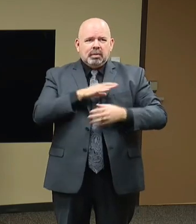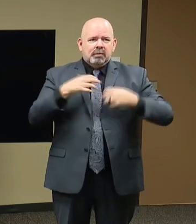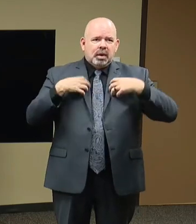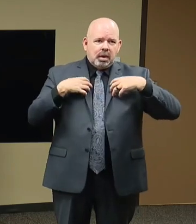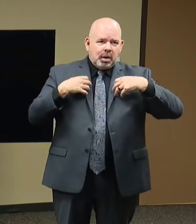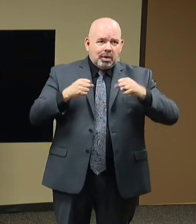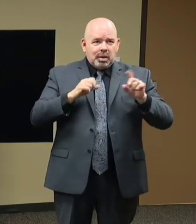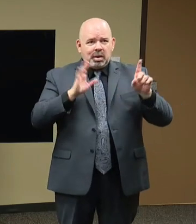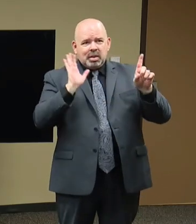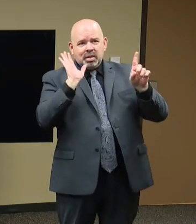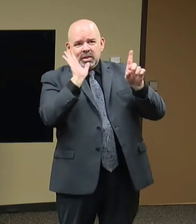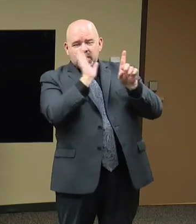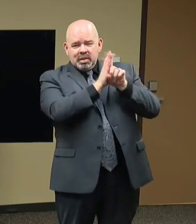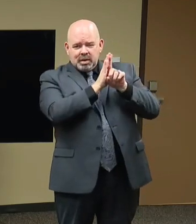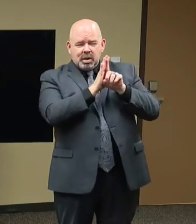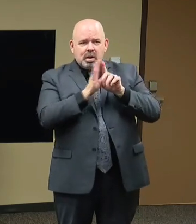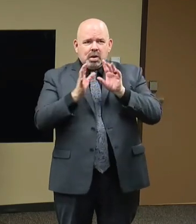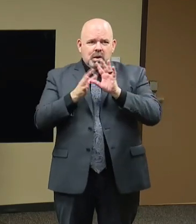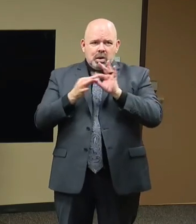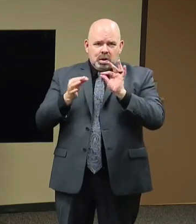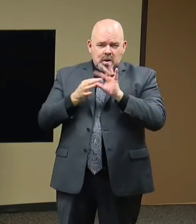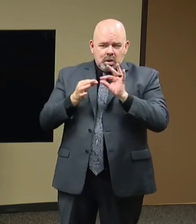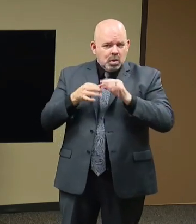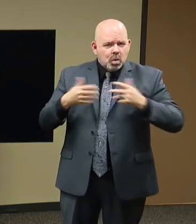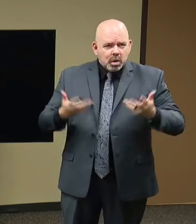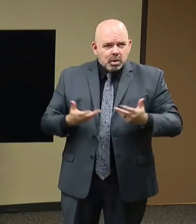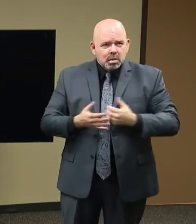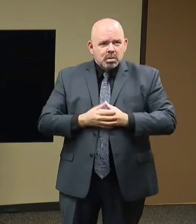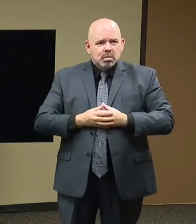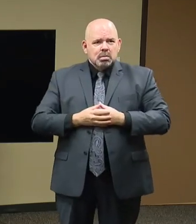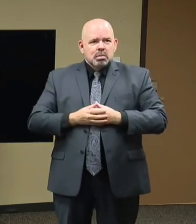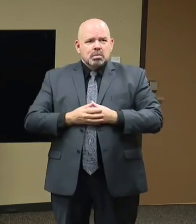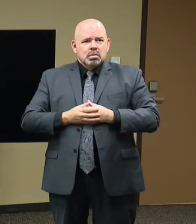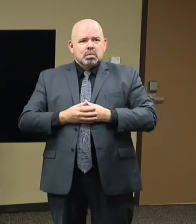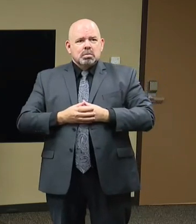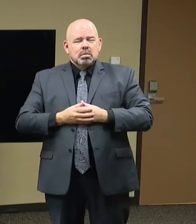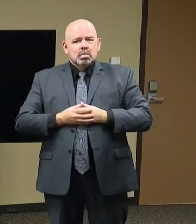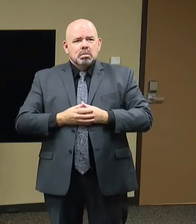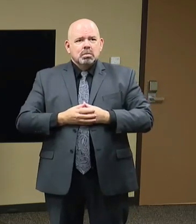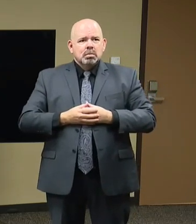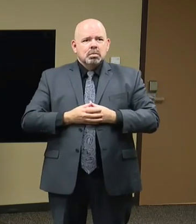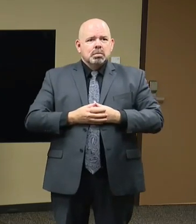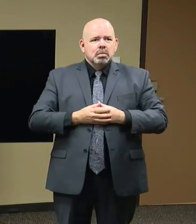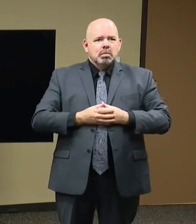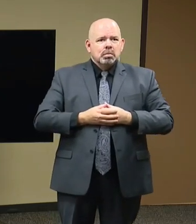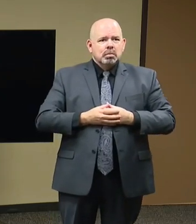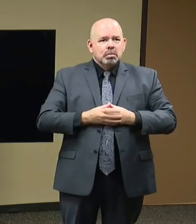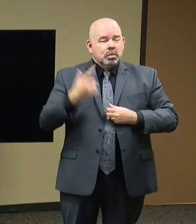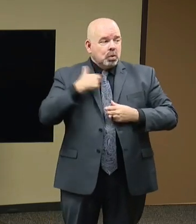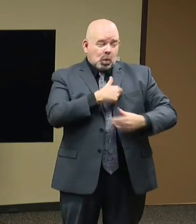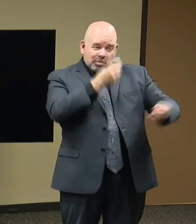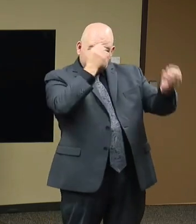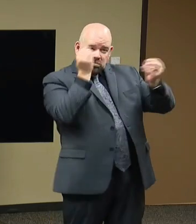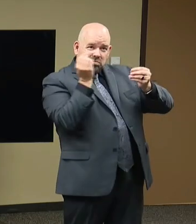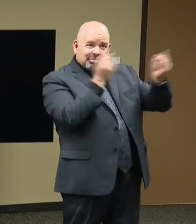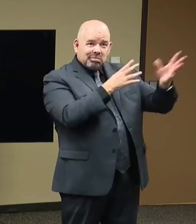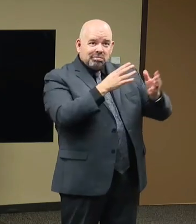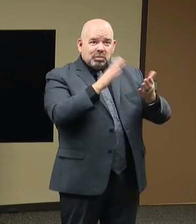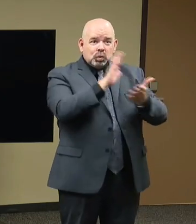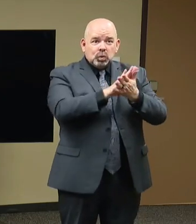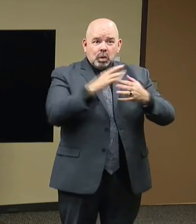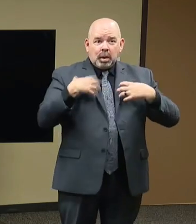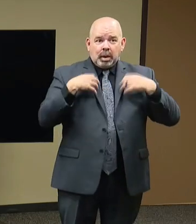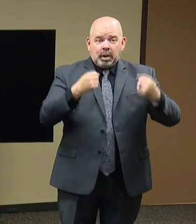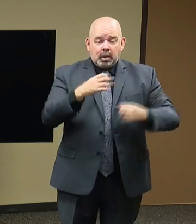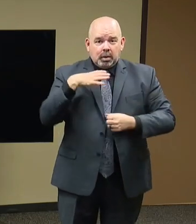to those? I mean, what we're saying, I think, is that people still need to be cautious. There are a lot